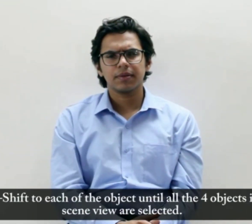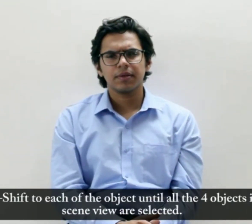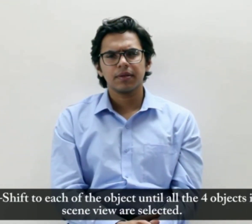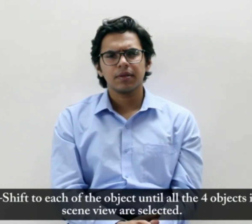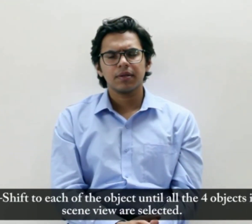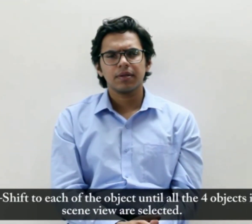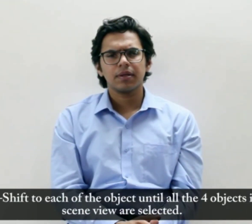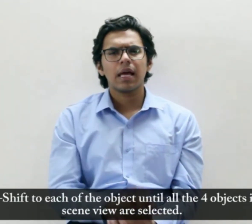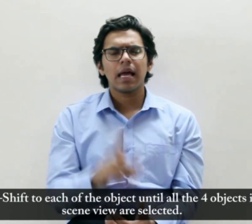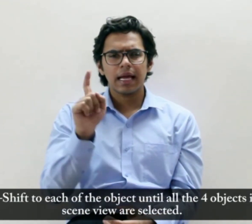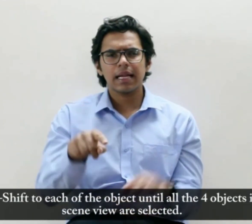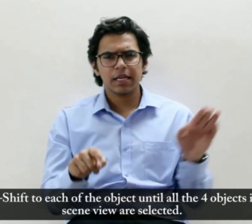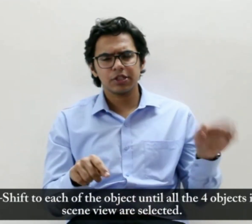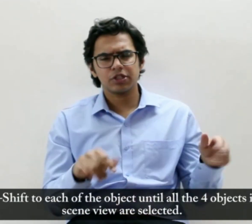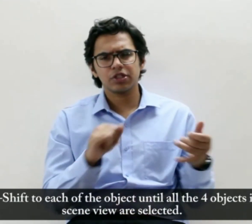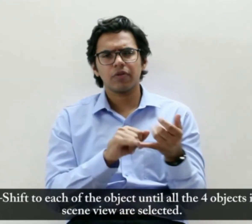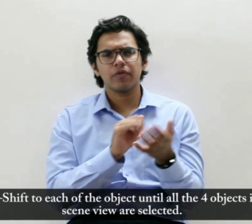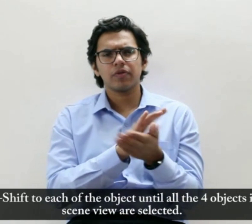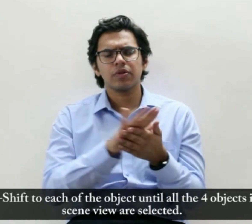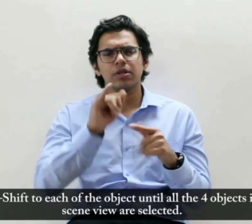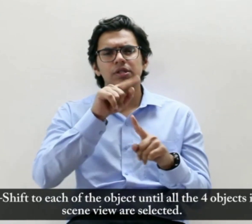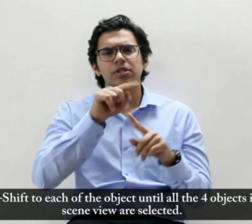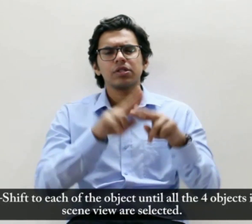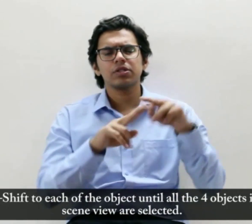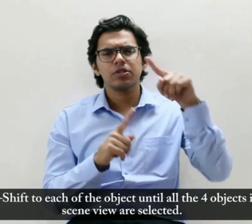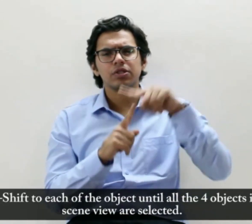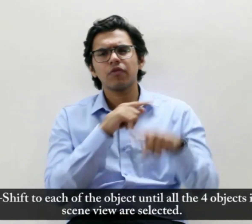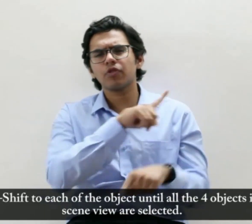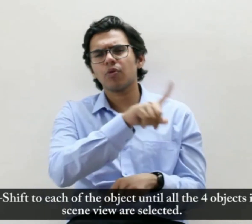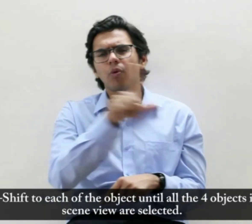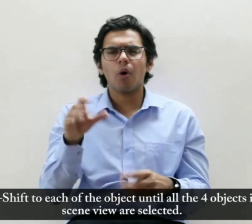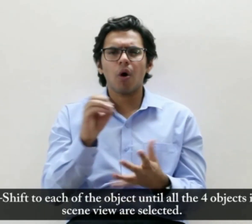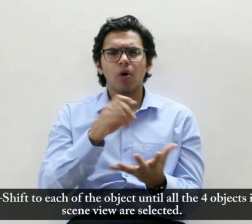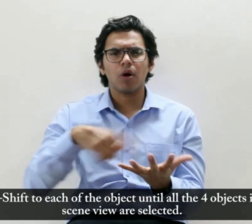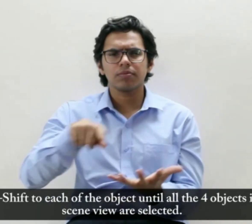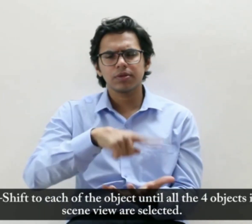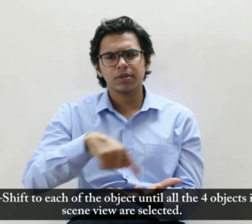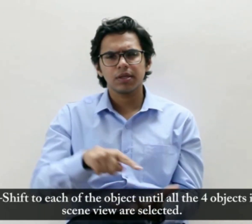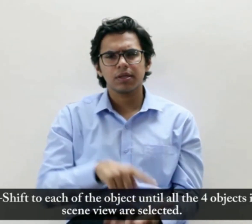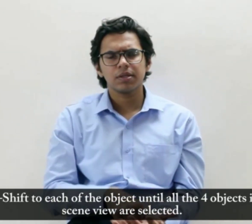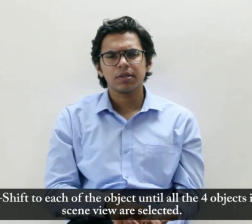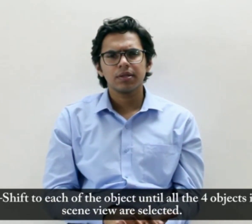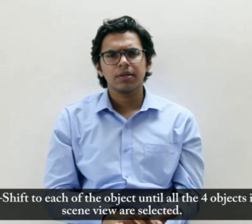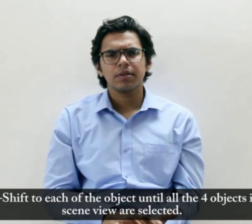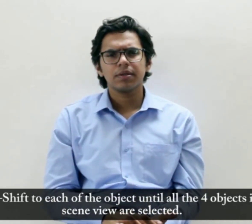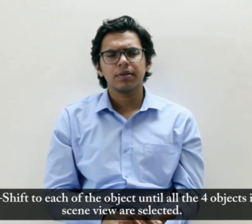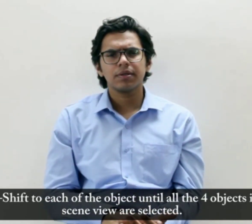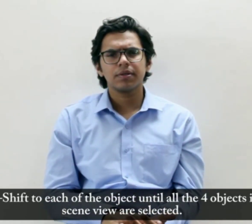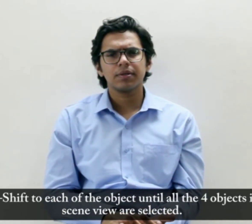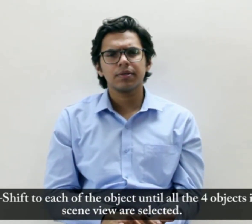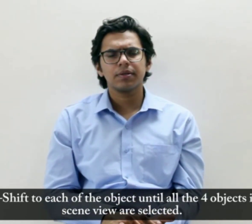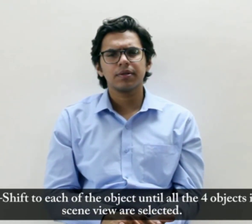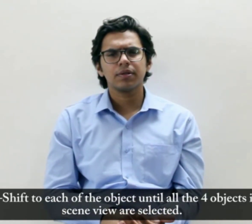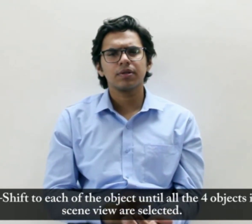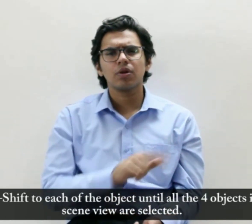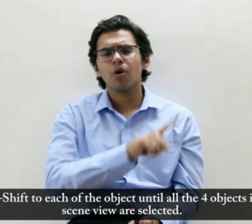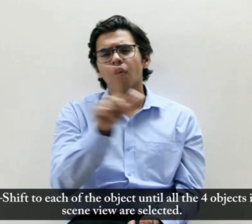Click Shift to each of the object until all the 4 objects in the scene view are selected.